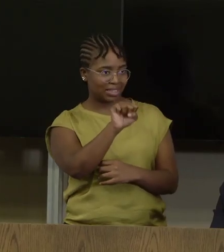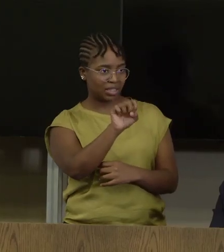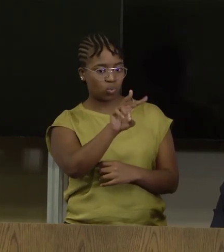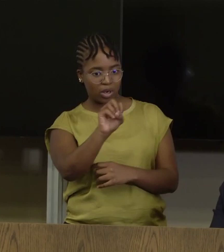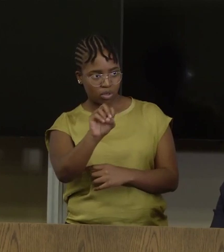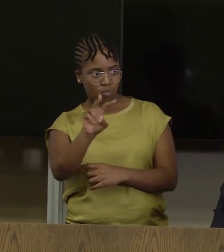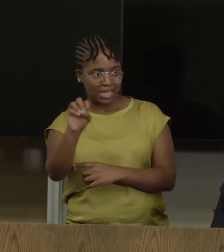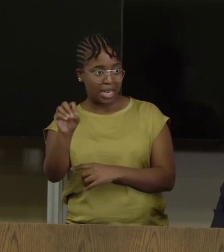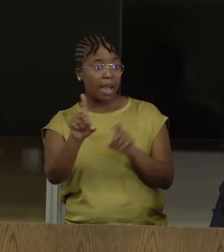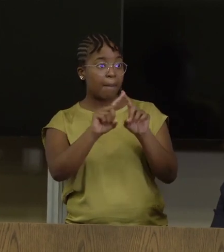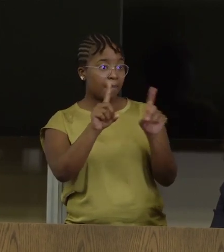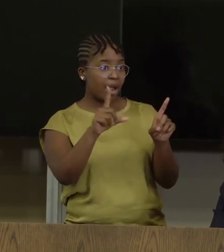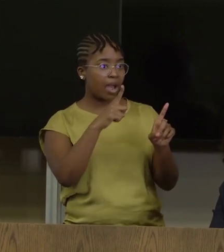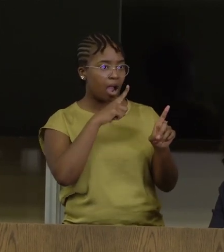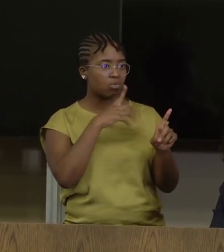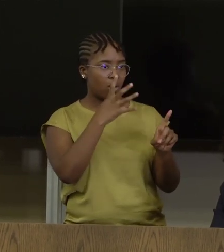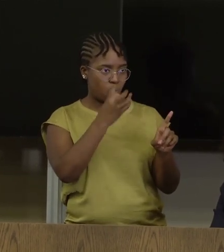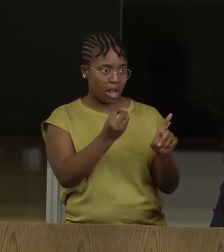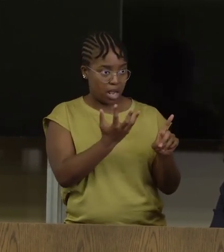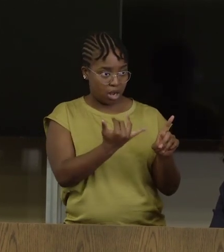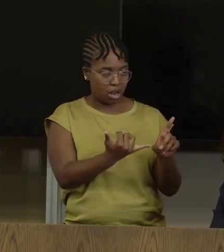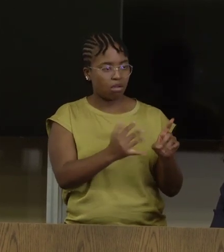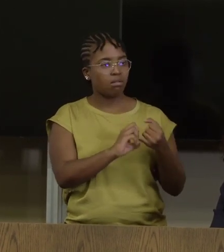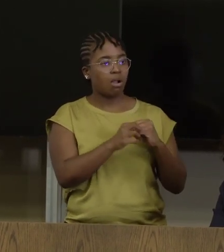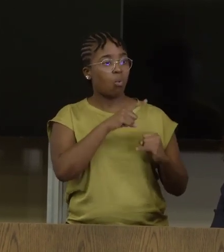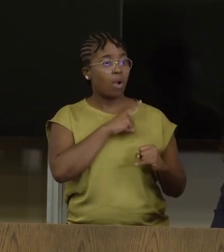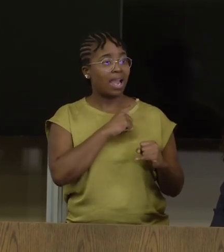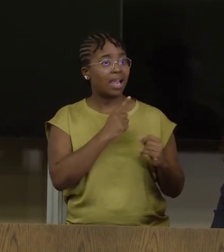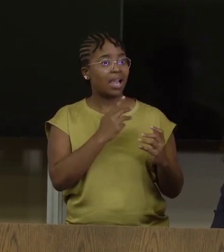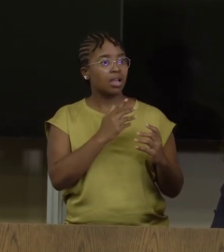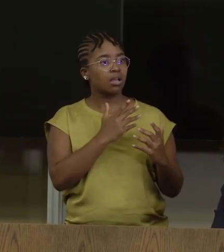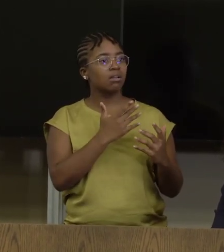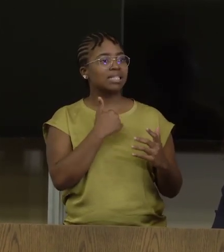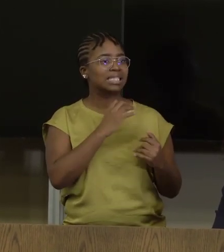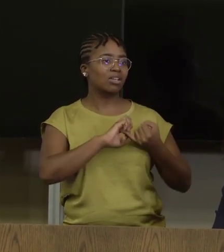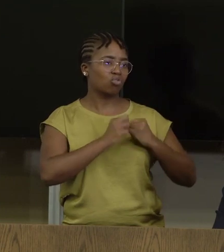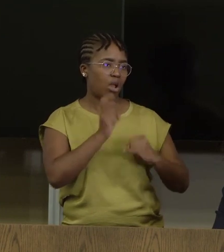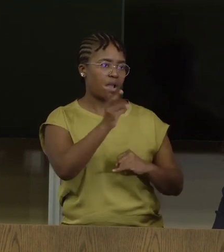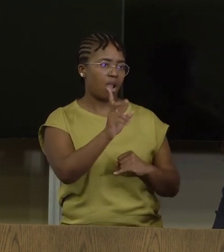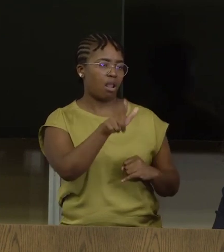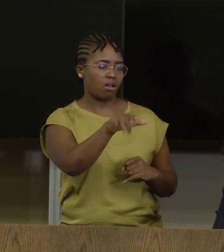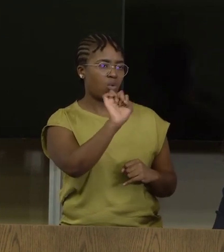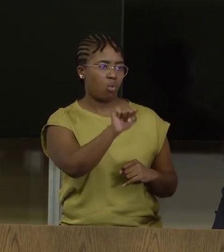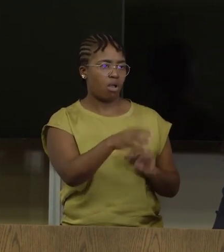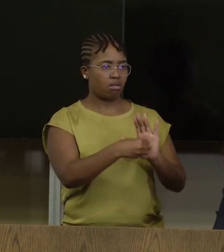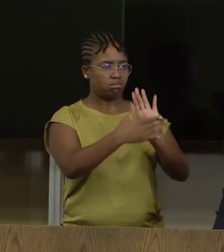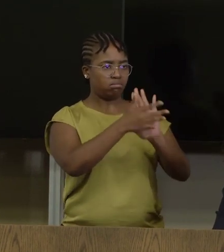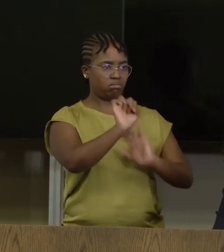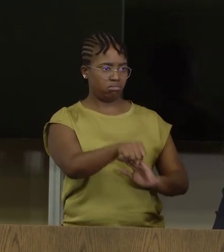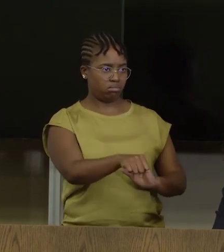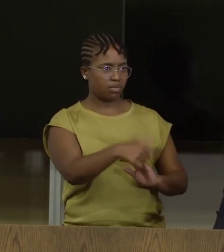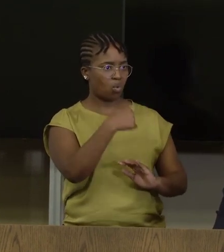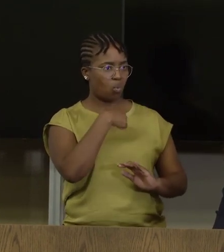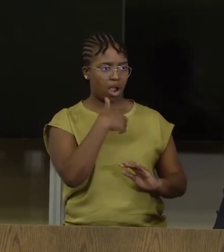put an answering machine that says that we are currently not available, please try again later. We're not available due